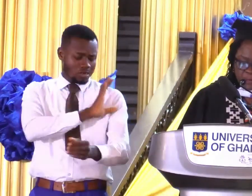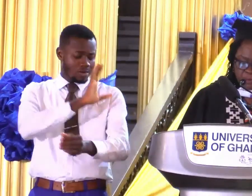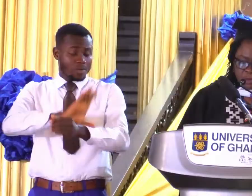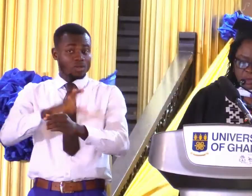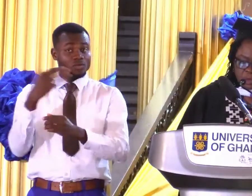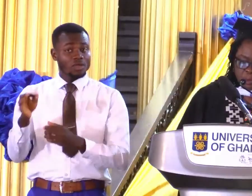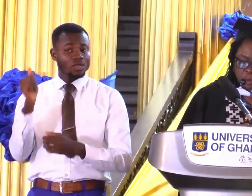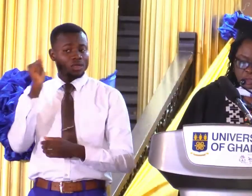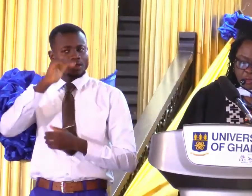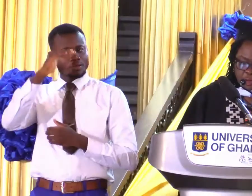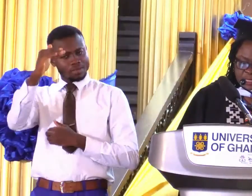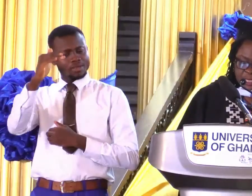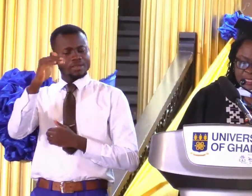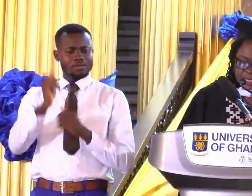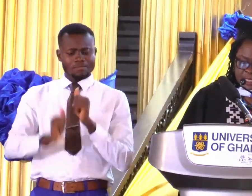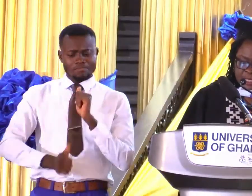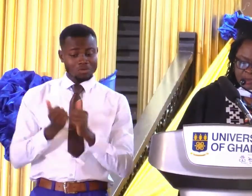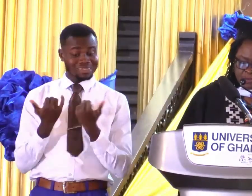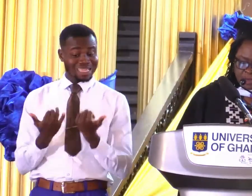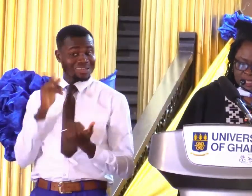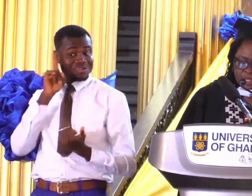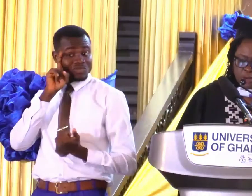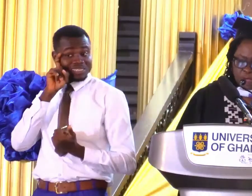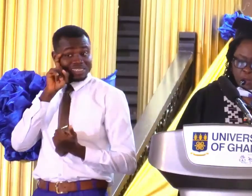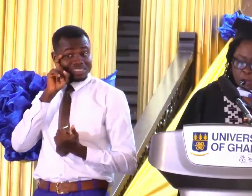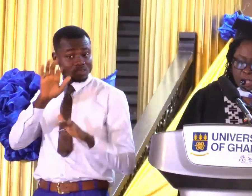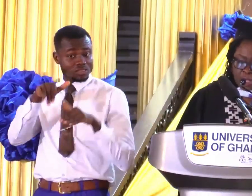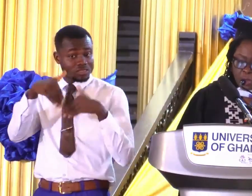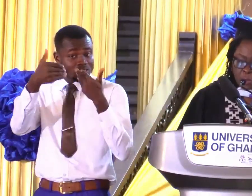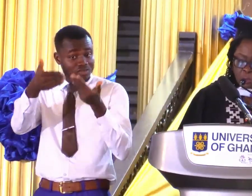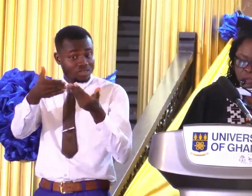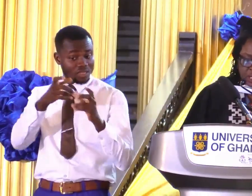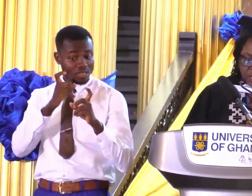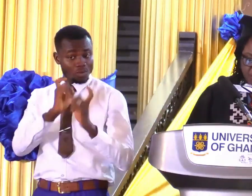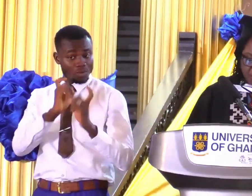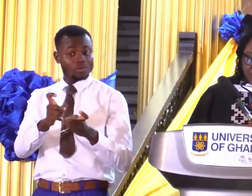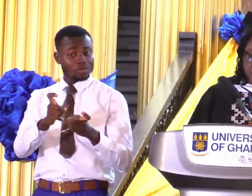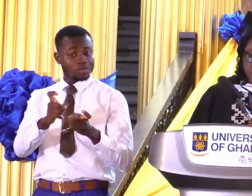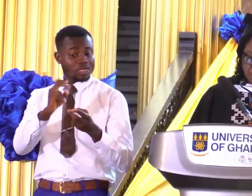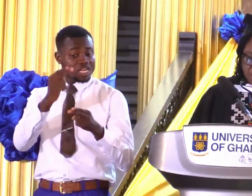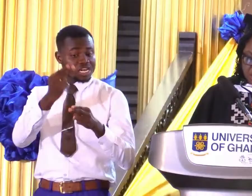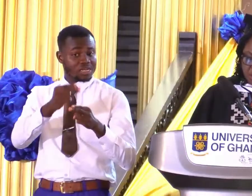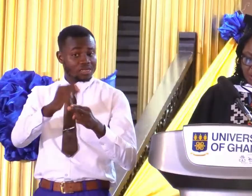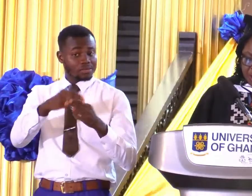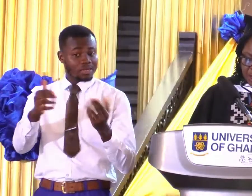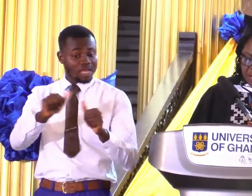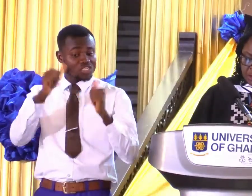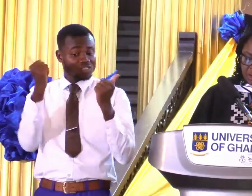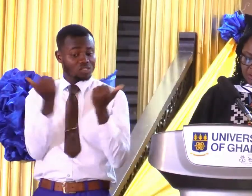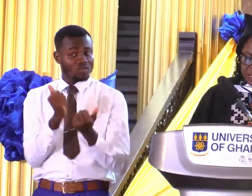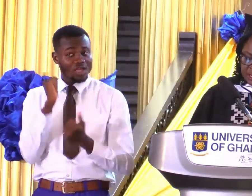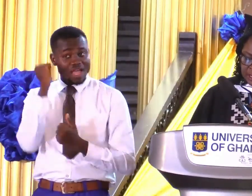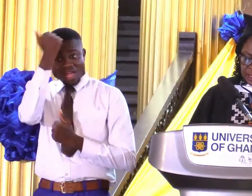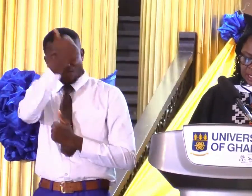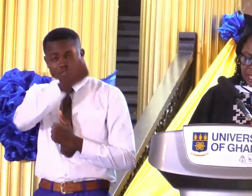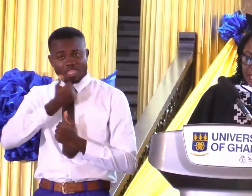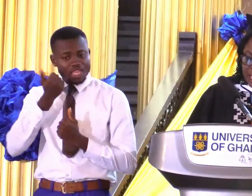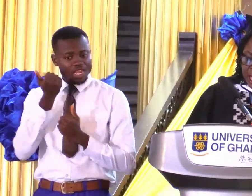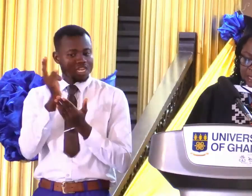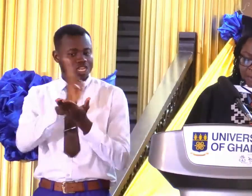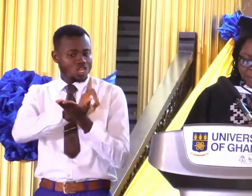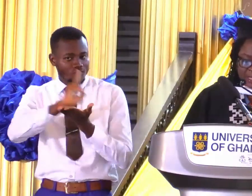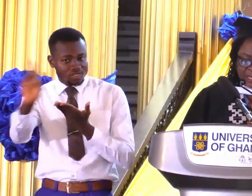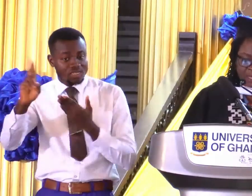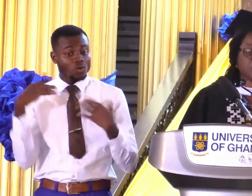women. Most recently, a little over a week ago, she was named by the Association of African Universities